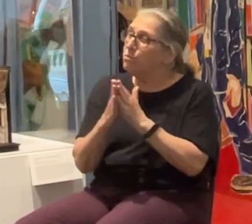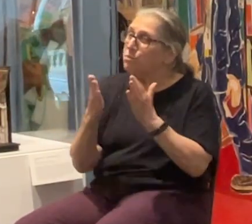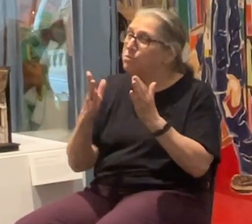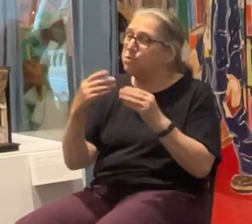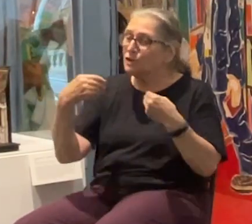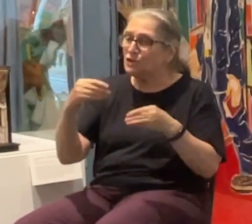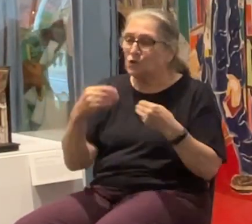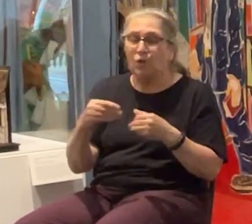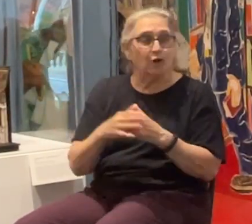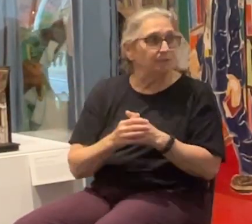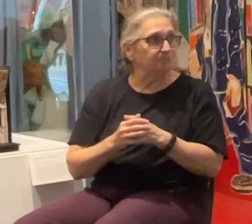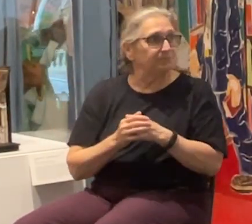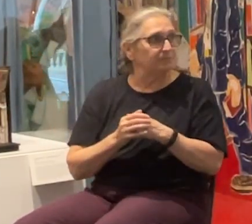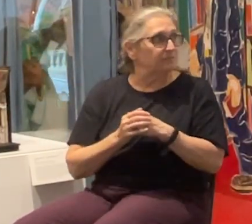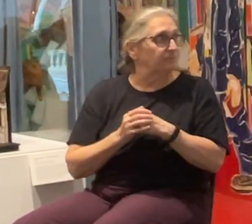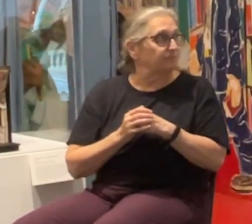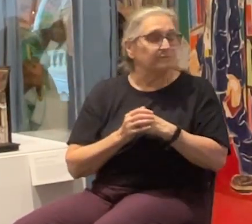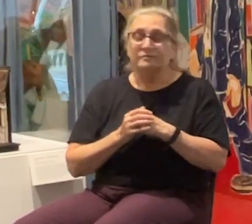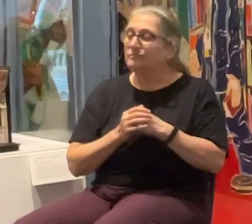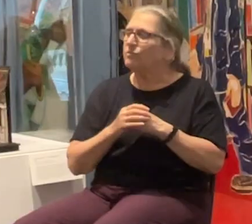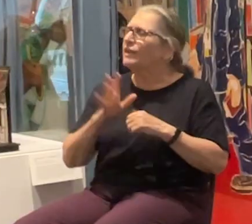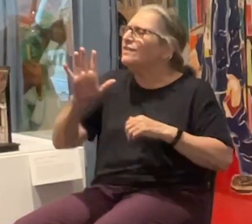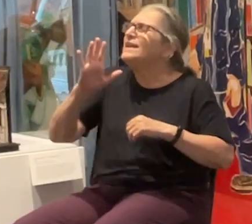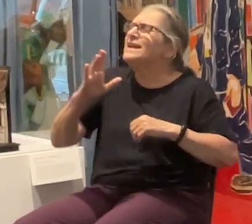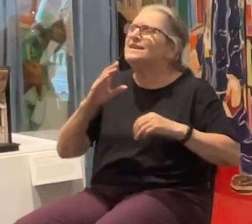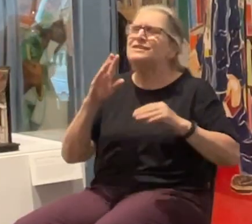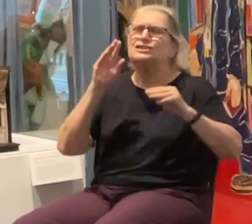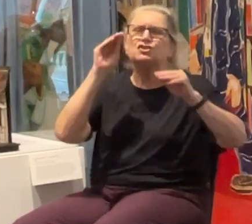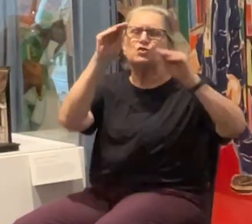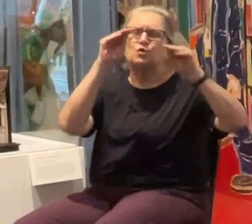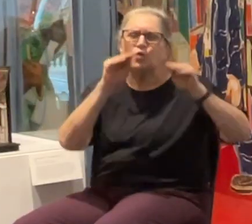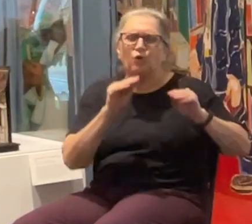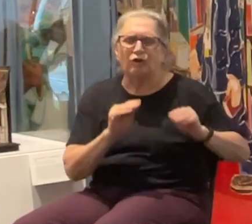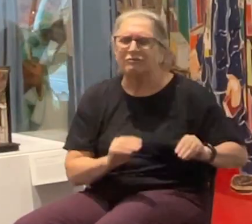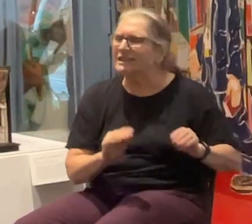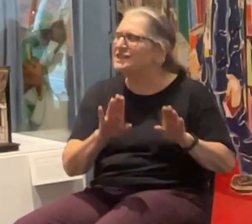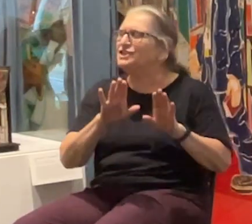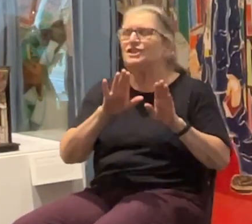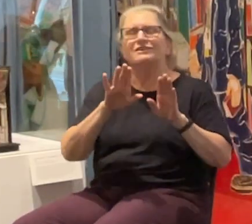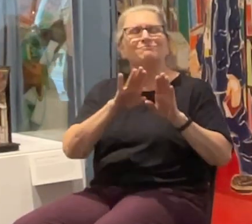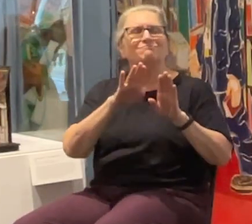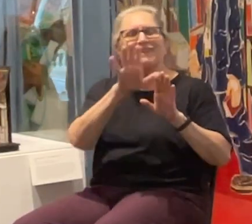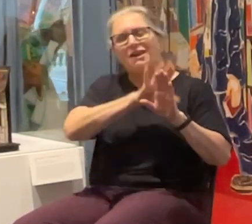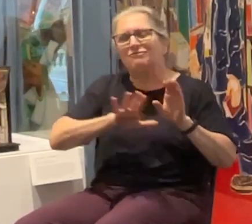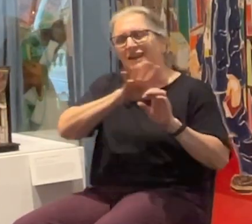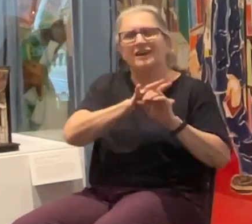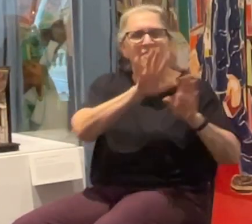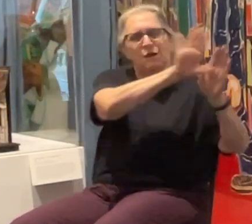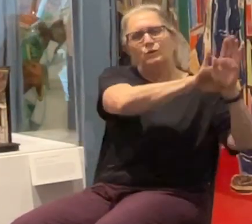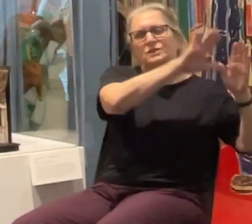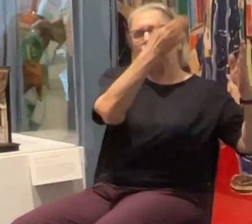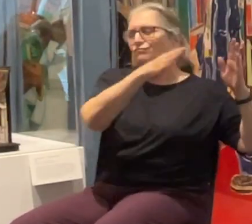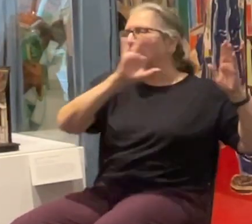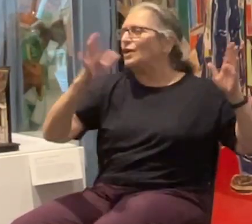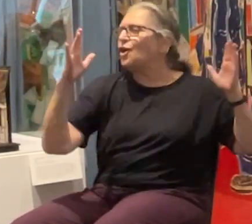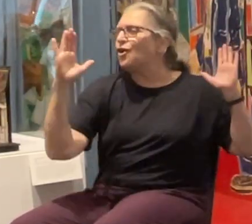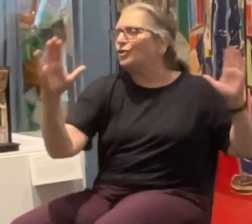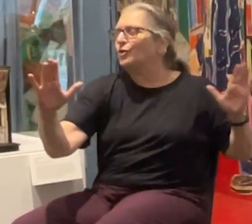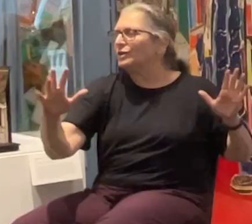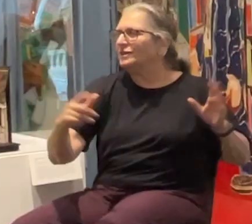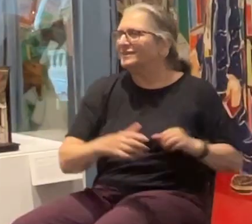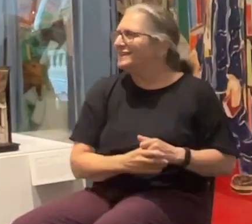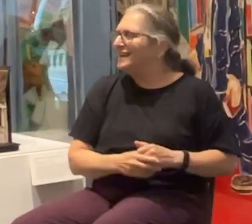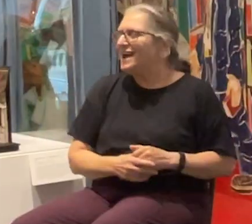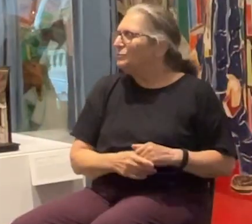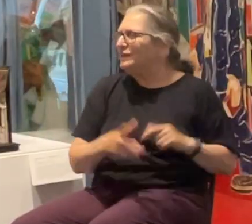case he doesn't remember. There was a little storage area. Right. And this was the doors to the storage area. This was something we couldn't quite